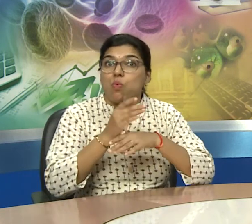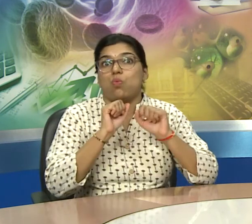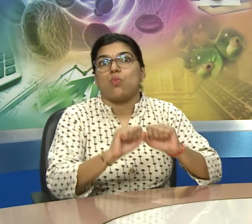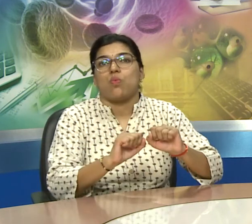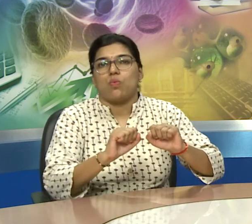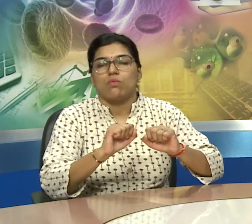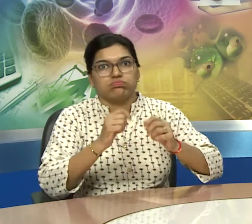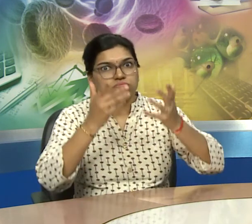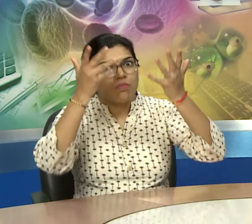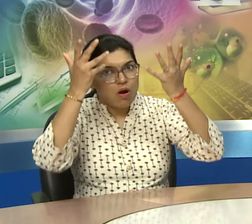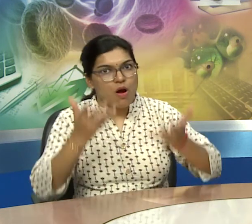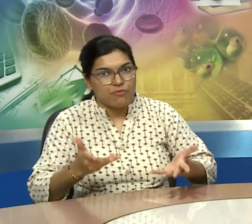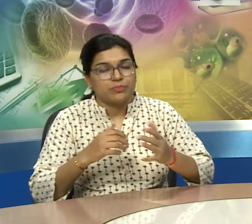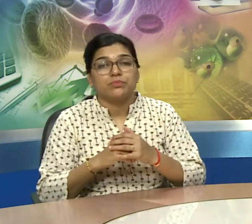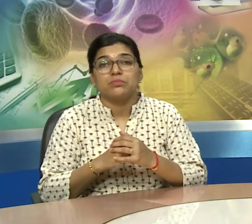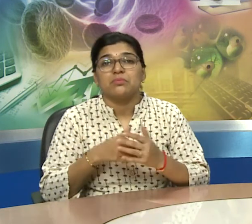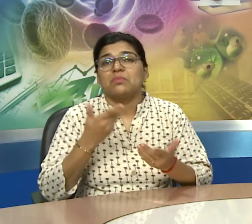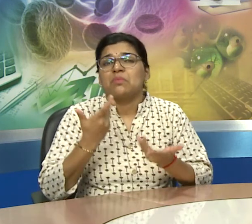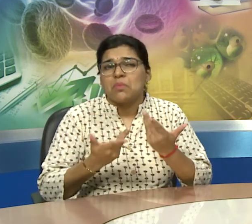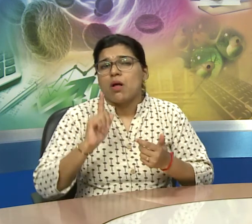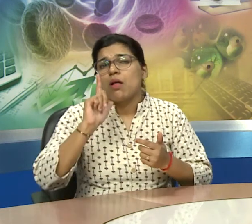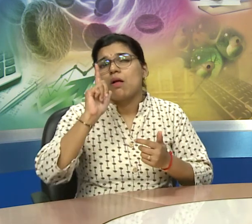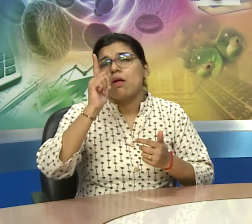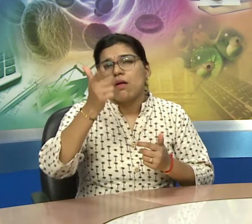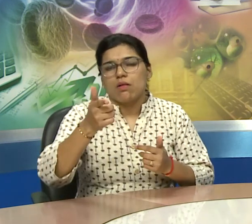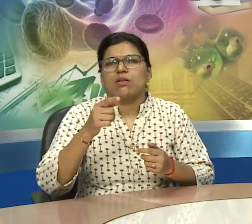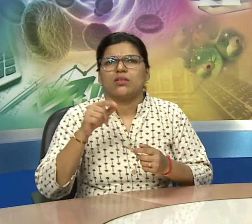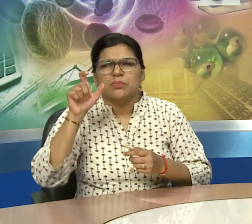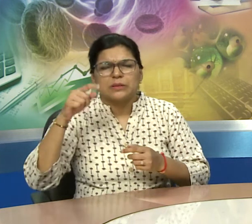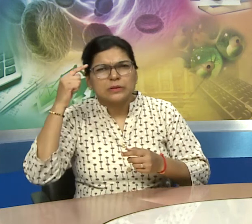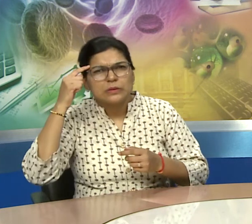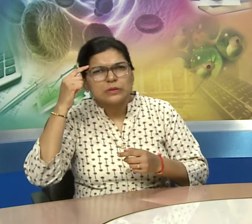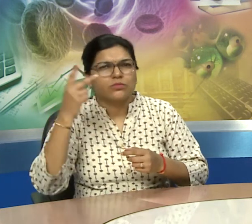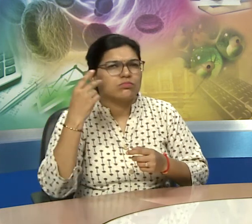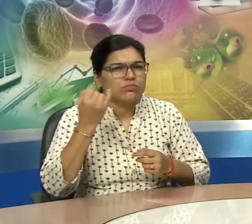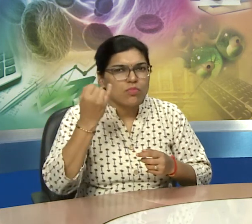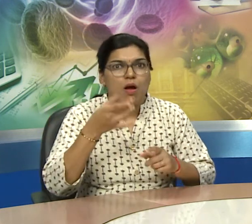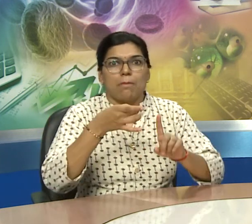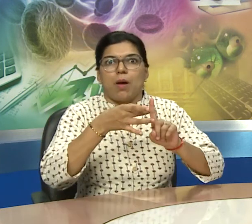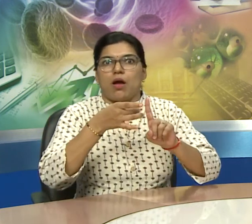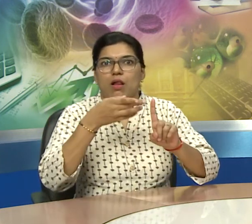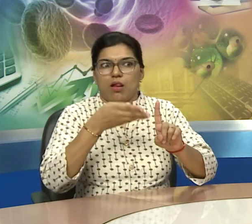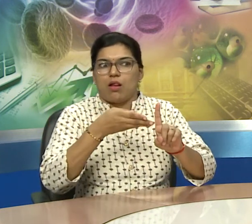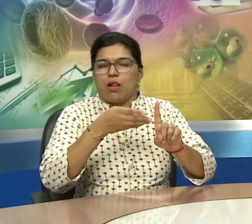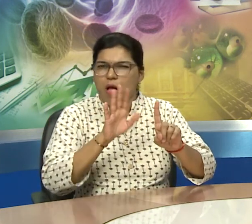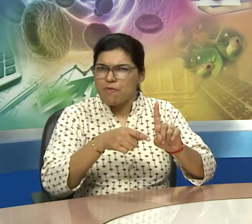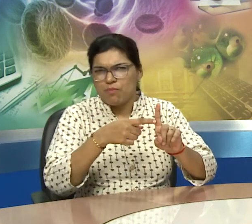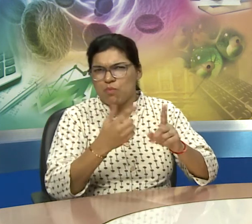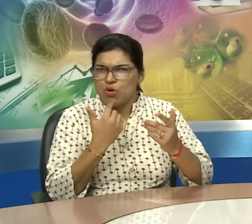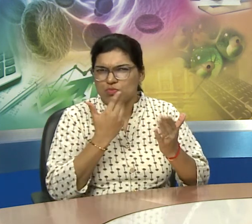These wheels were actually very heavy, wooden wheels. And later on, when